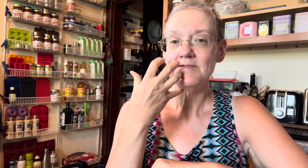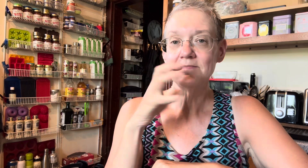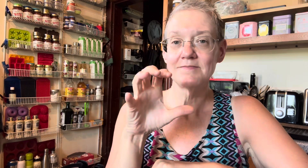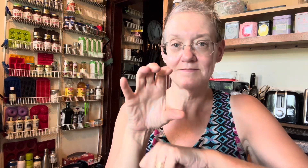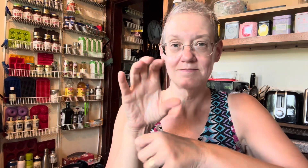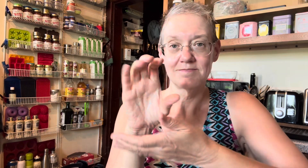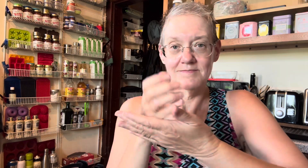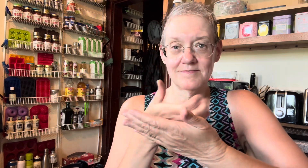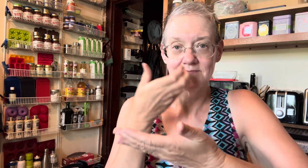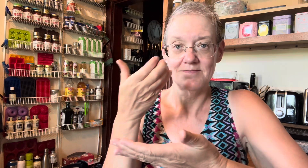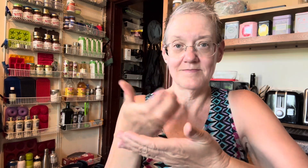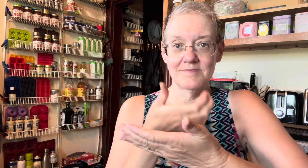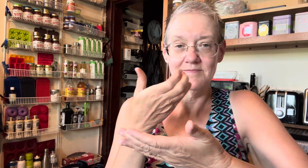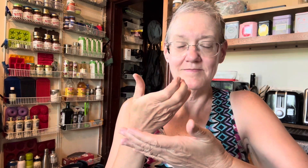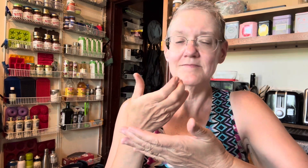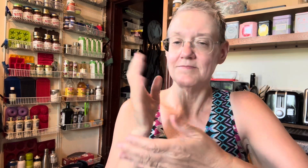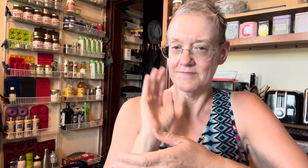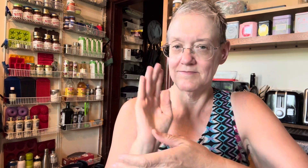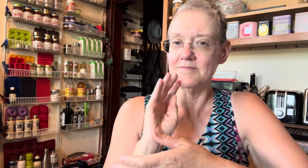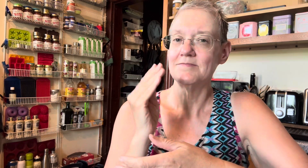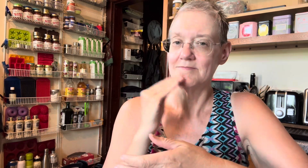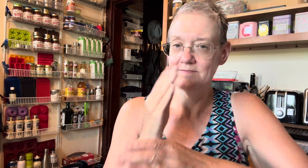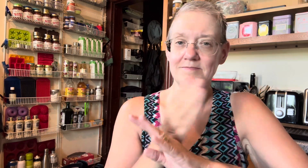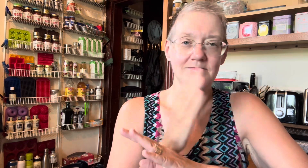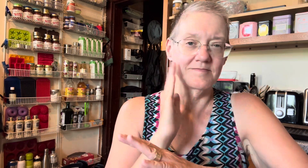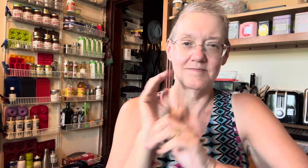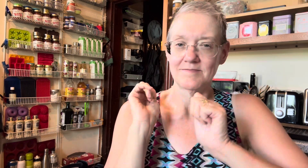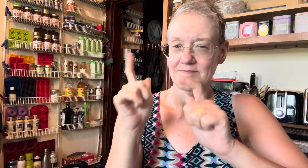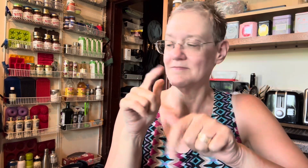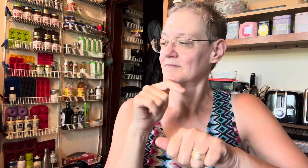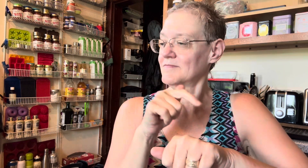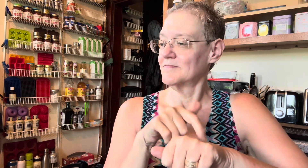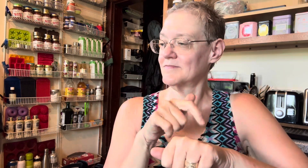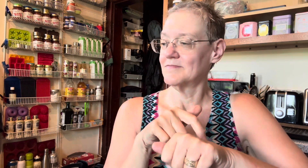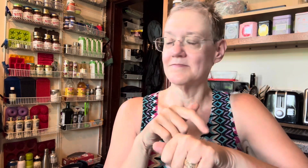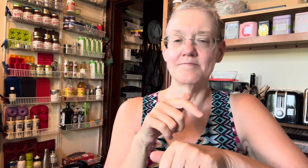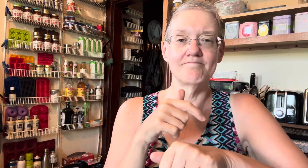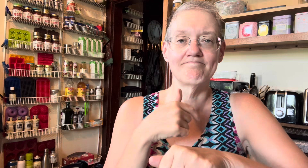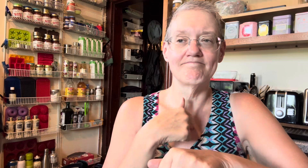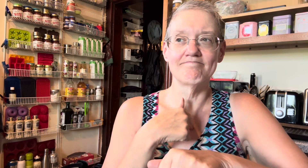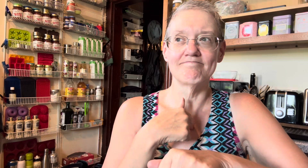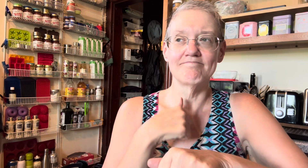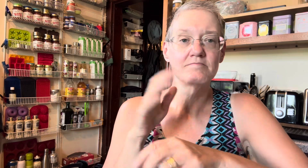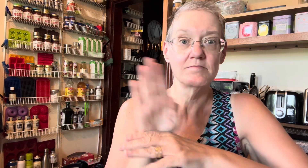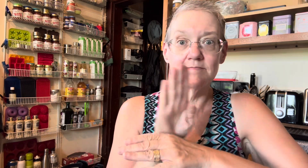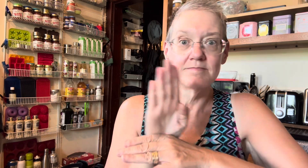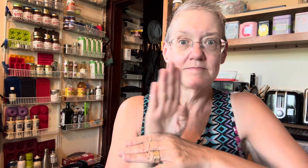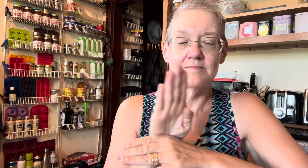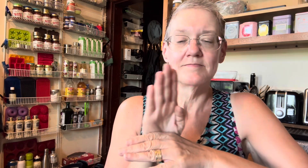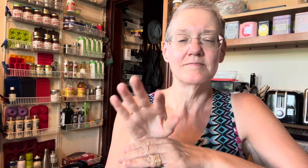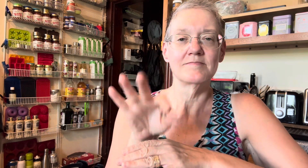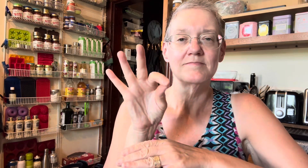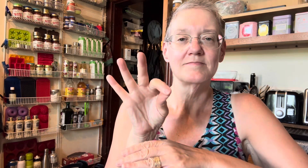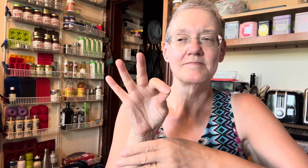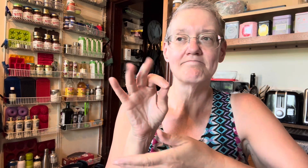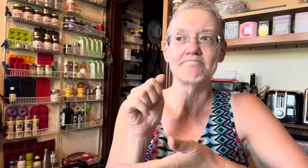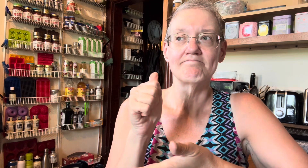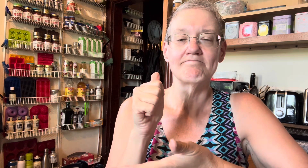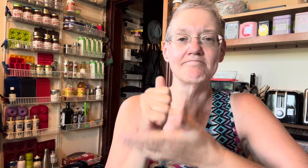a serving of hot chia cereal. I used to have that for breakfast sometimes. I've been so busy